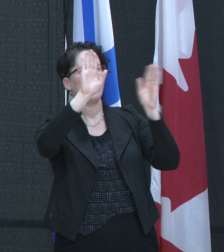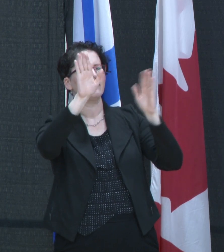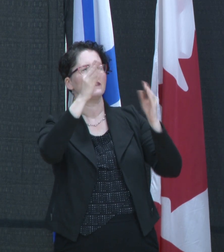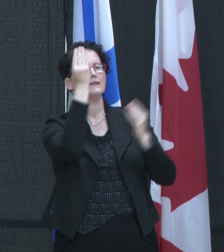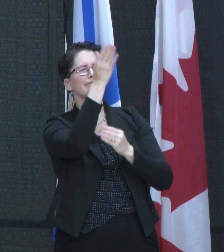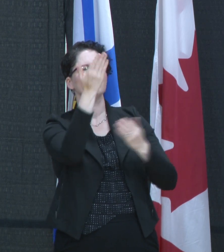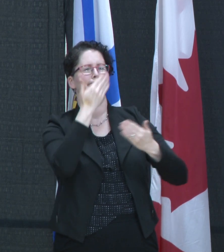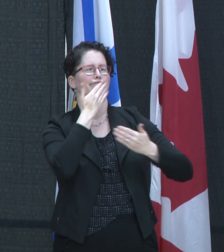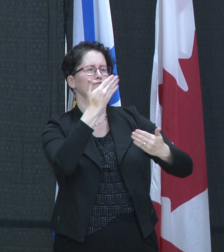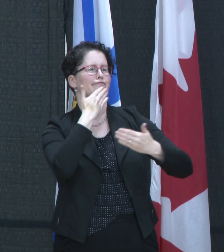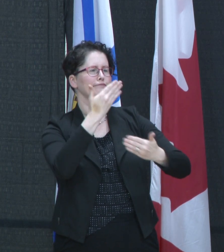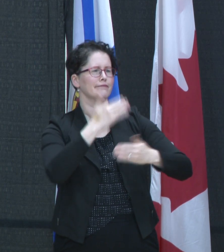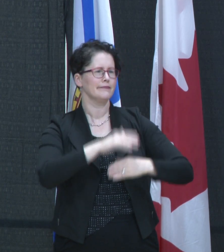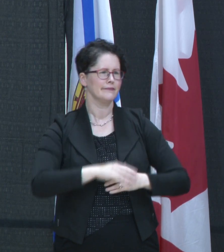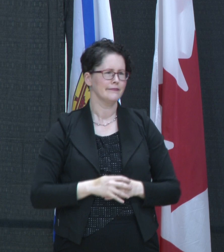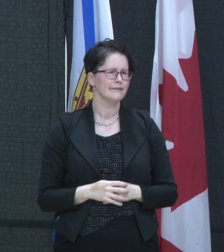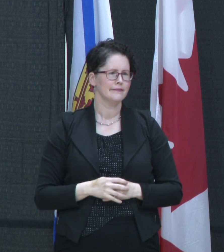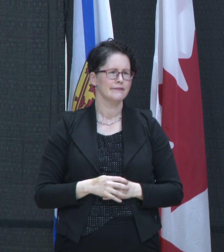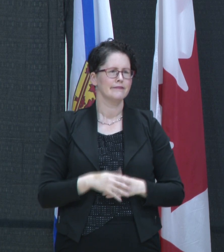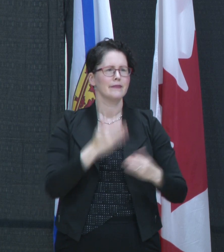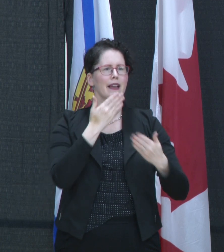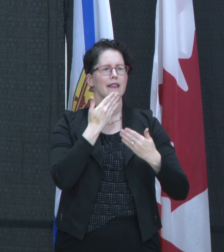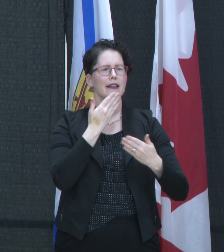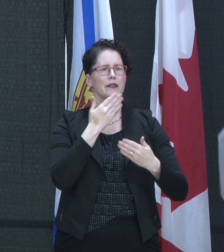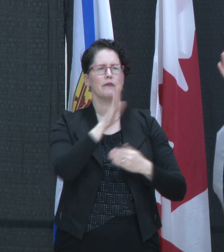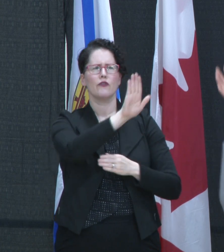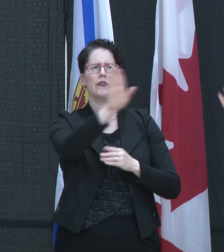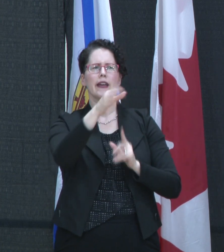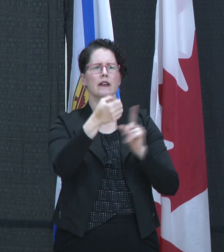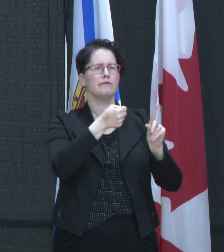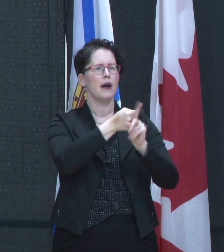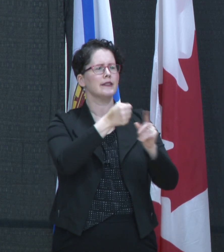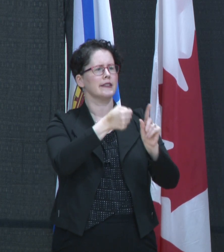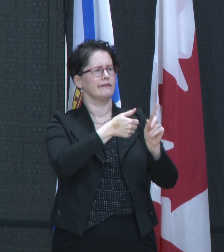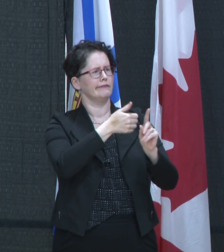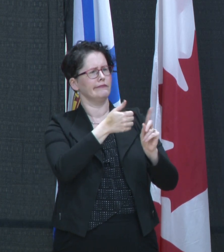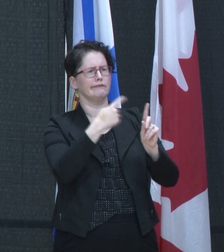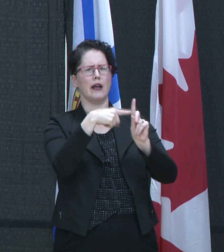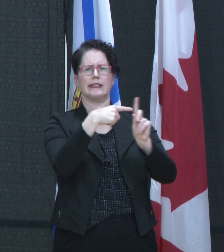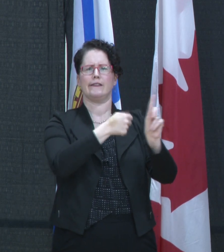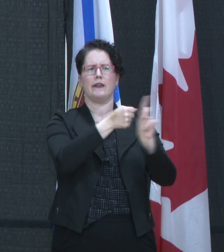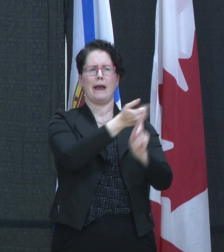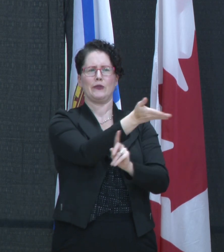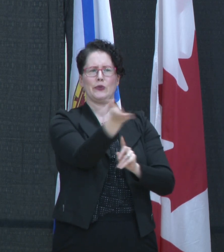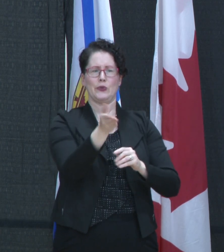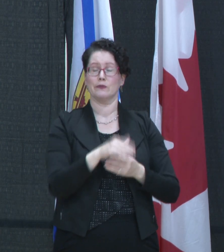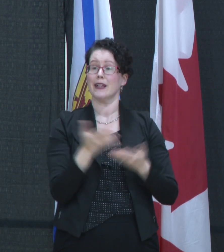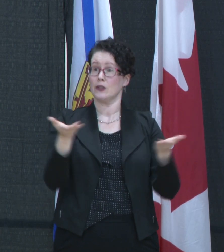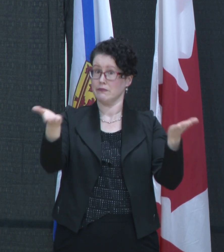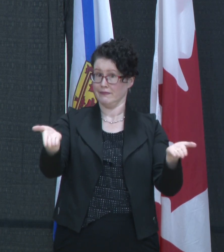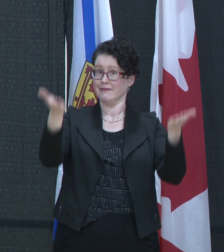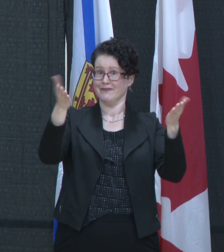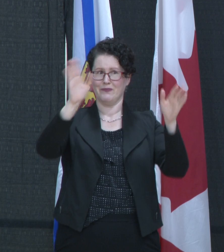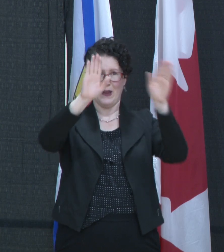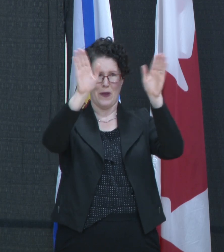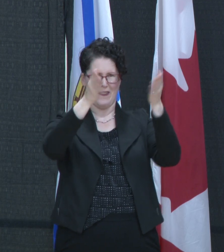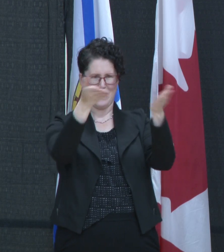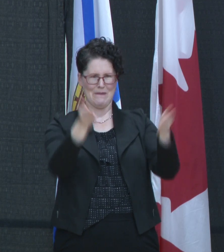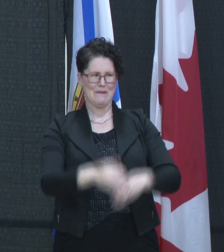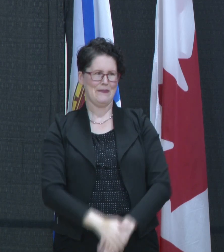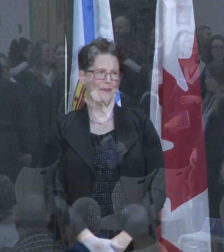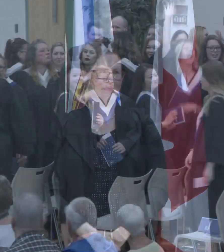you. Thank you for the impact that they've had on you. So would you please now stand as you're able and give a wave of thank you to someone in the